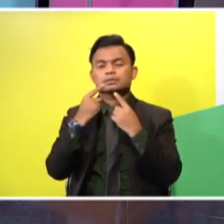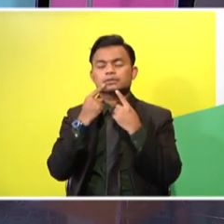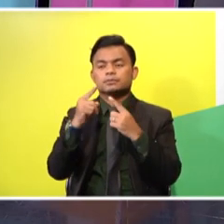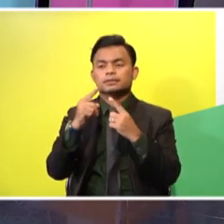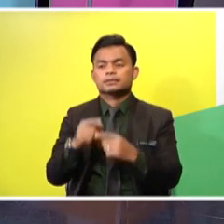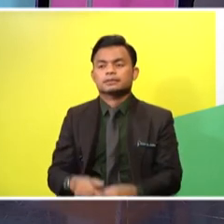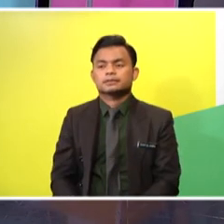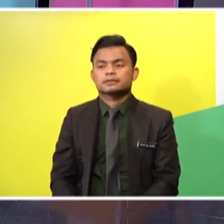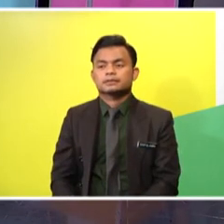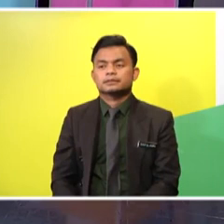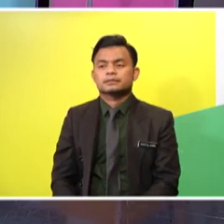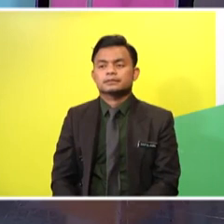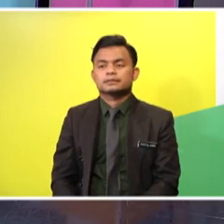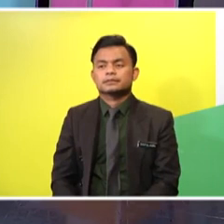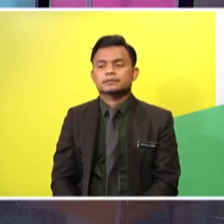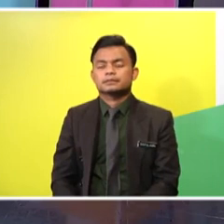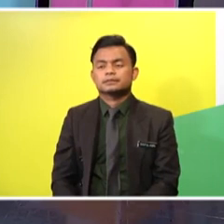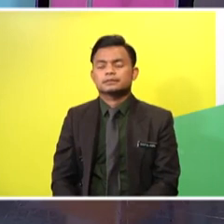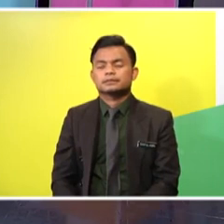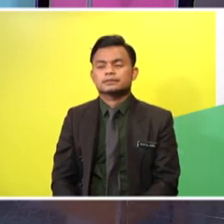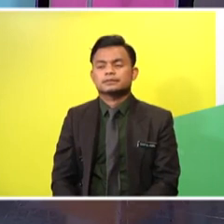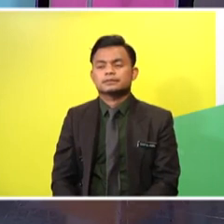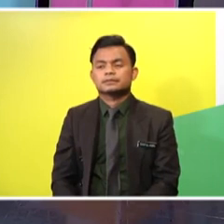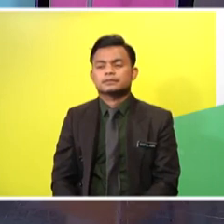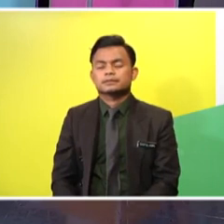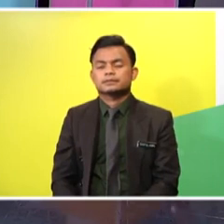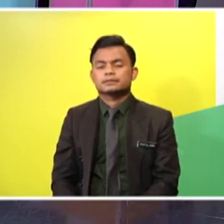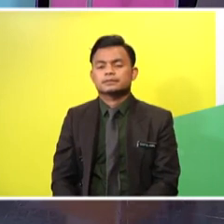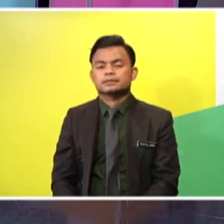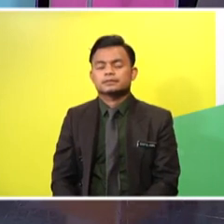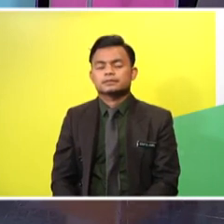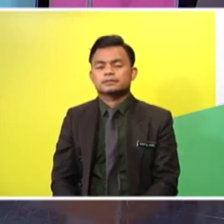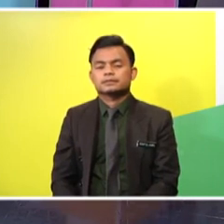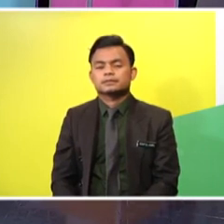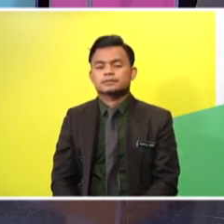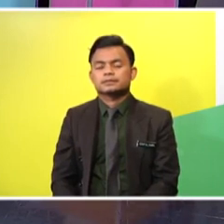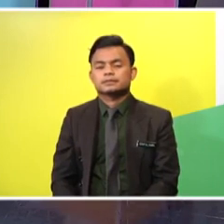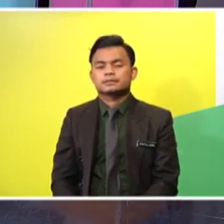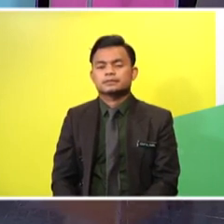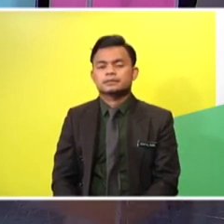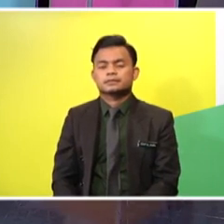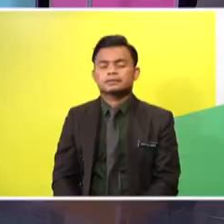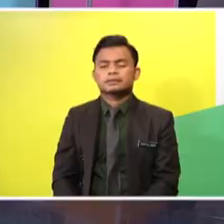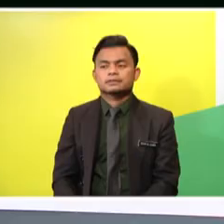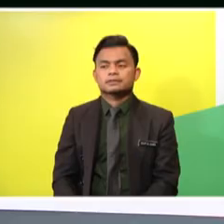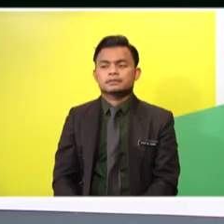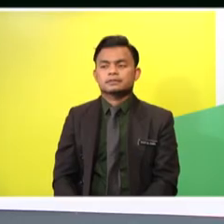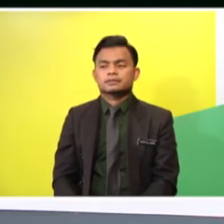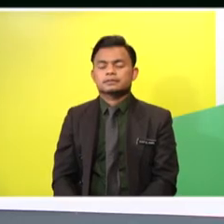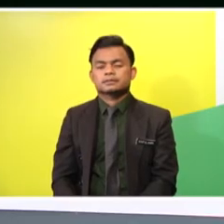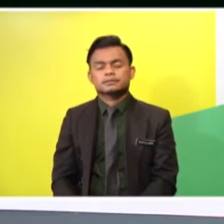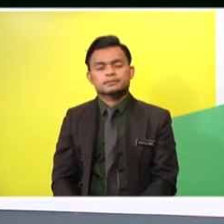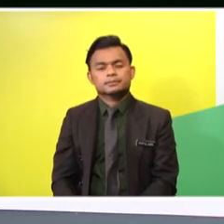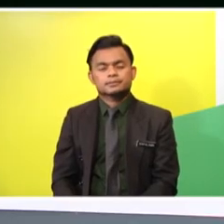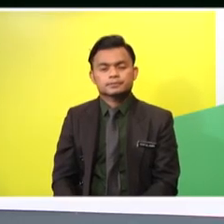Anis is too shy. Oh, she's still okay, thinking. Okay, still thinking. Okay, right. So, if I can